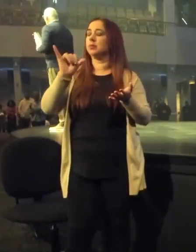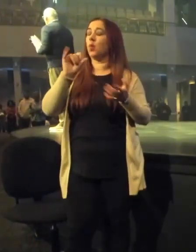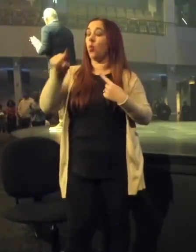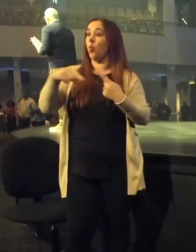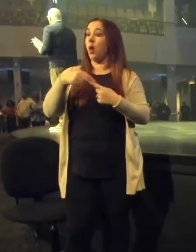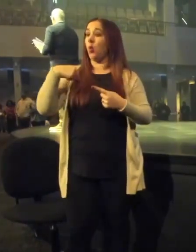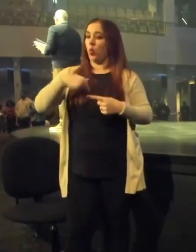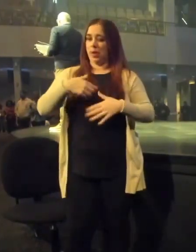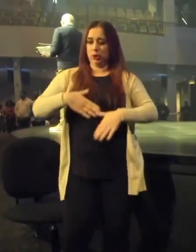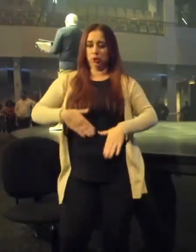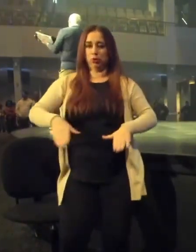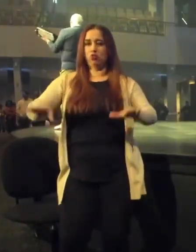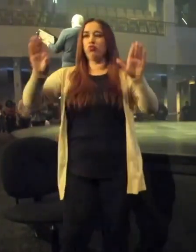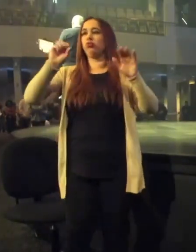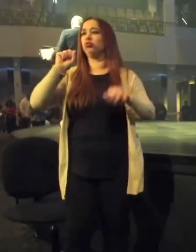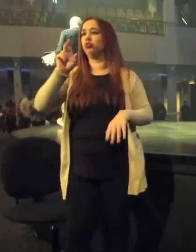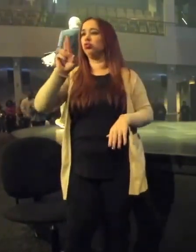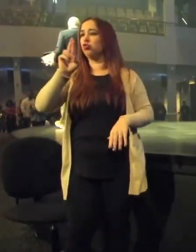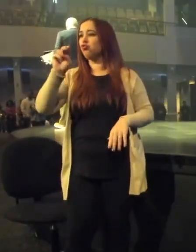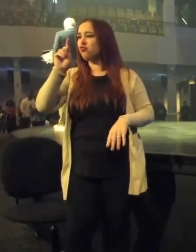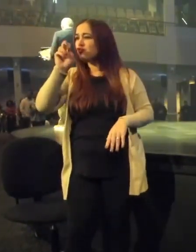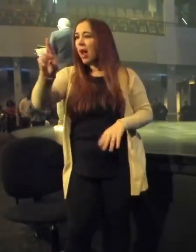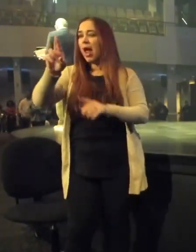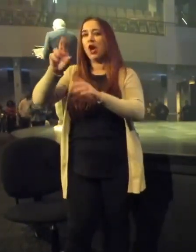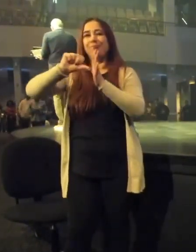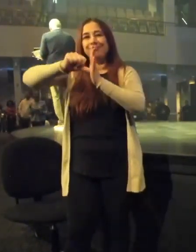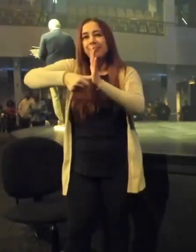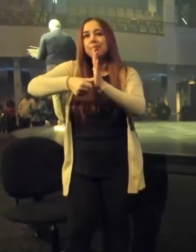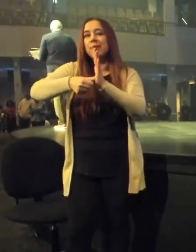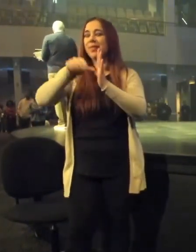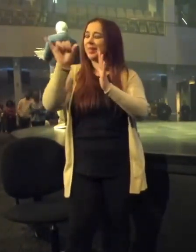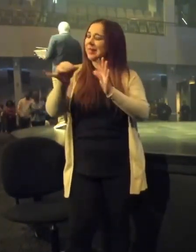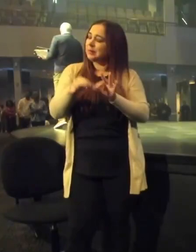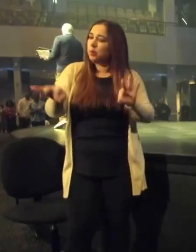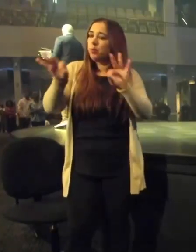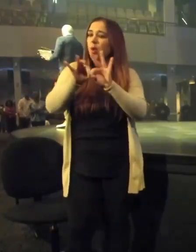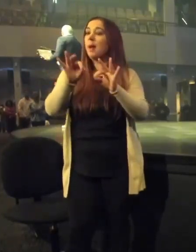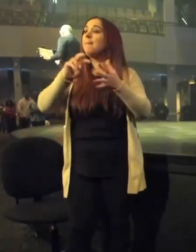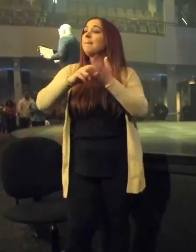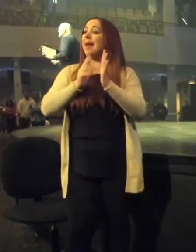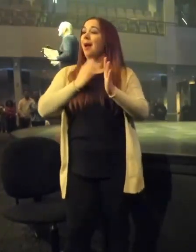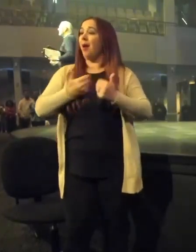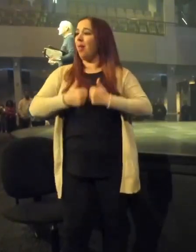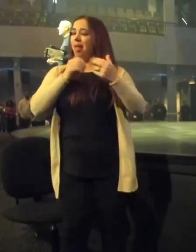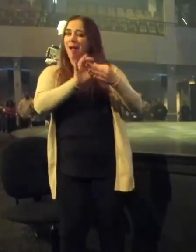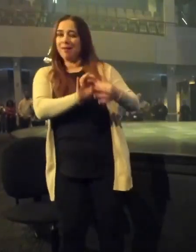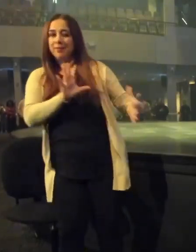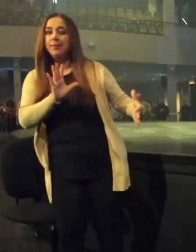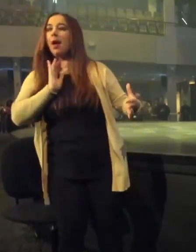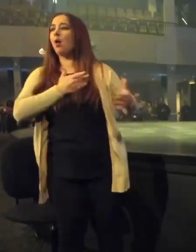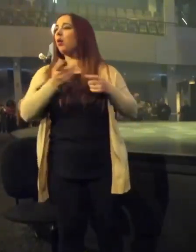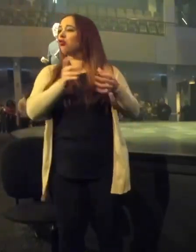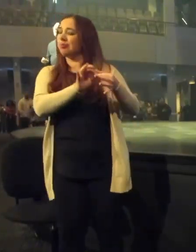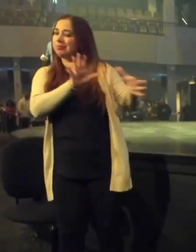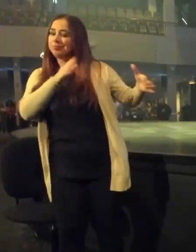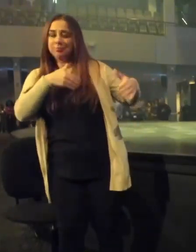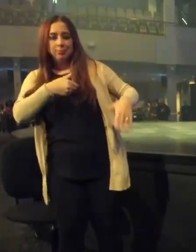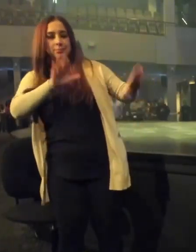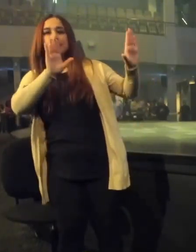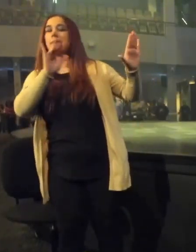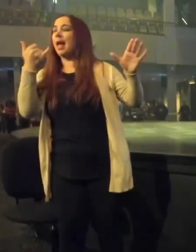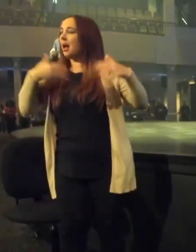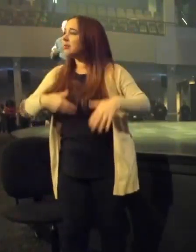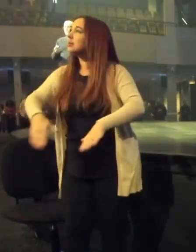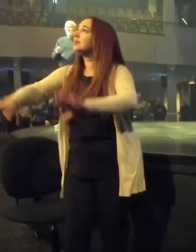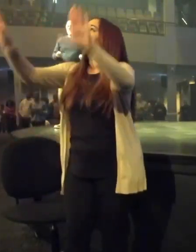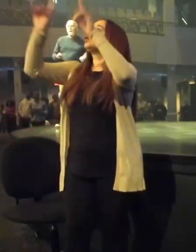key word, it's surrender, it's giving up to God. It's letting go of our own life, letting go of our own control and saying, God, I'm letting you have